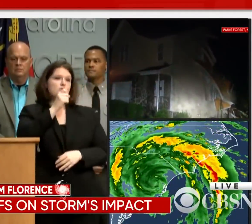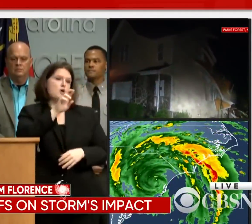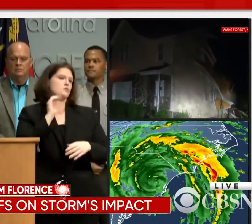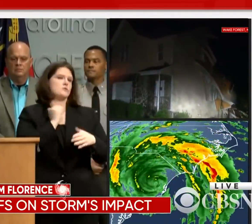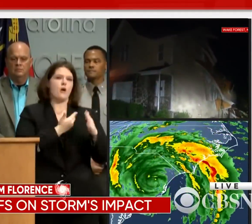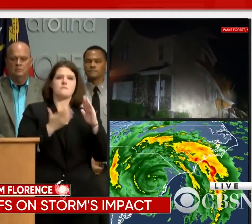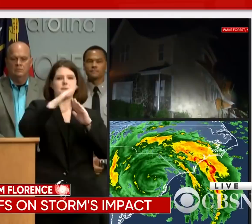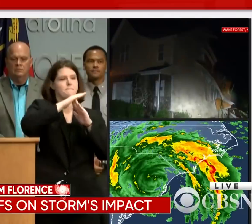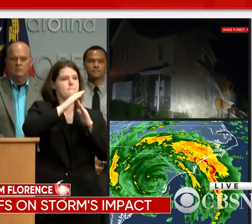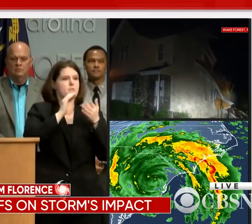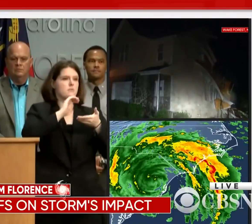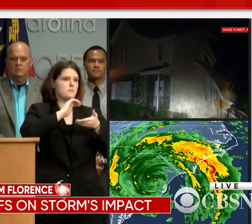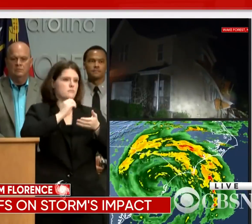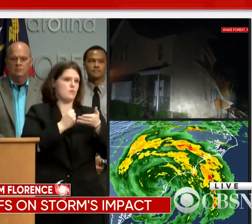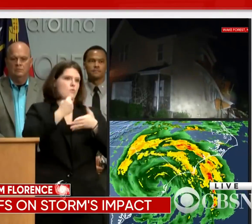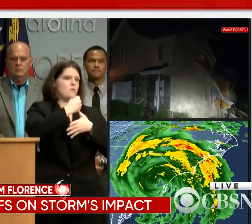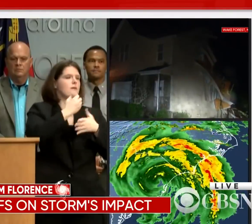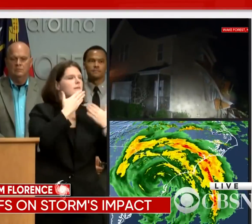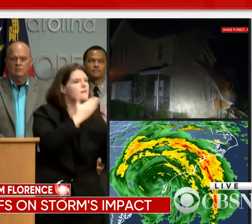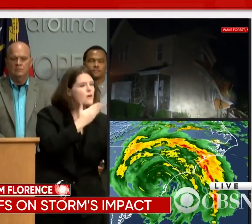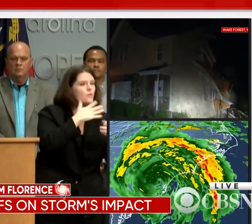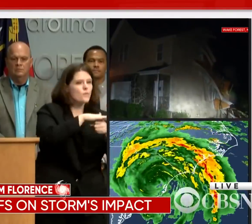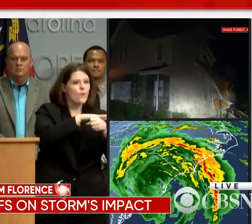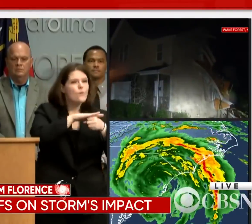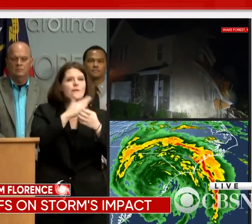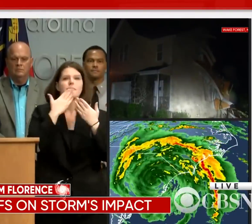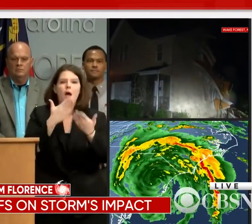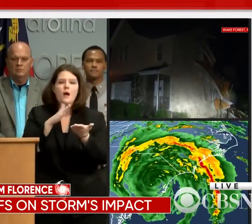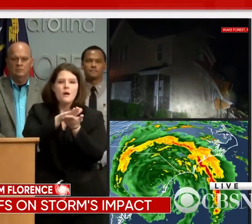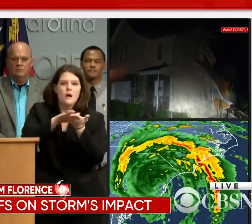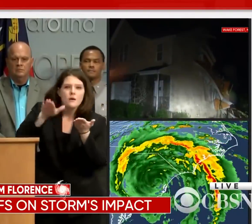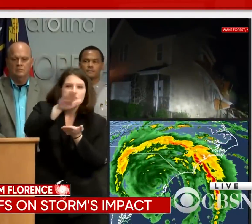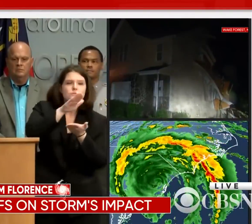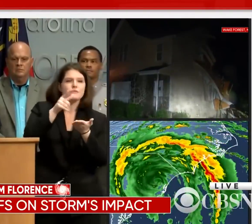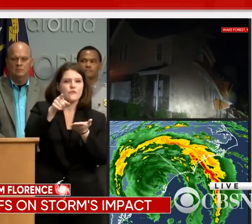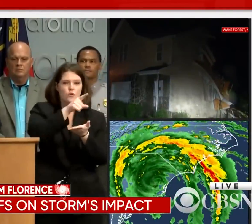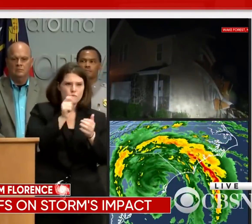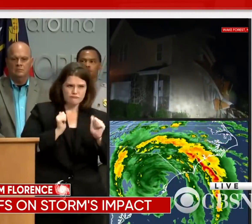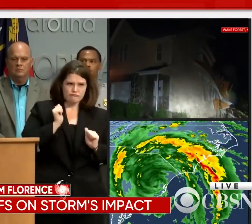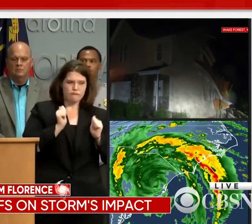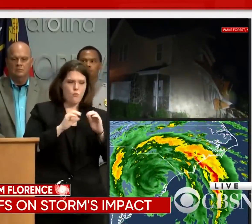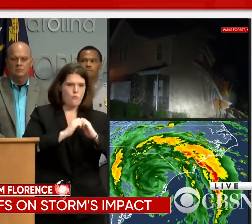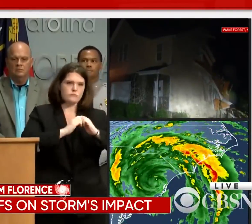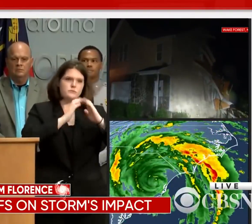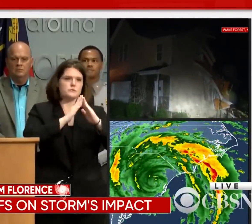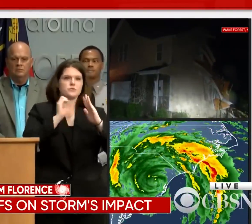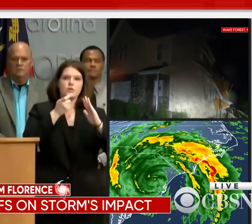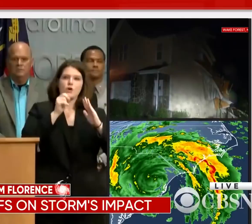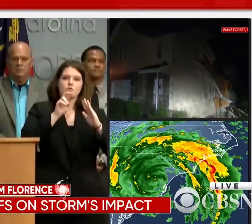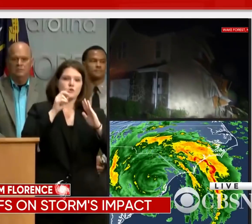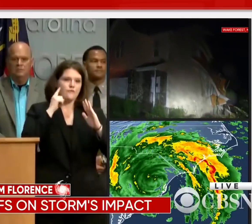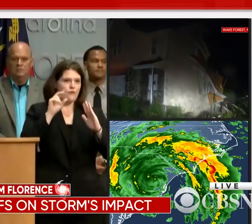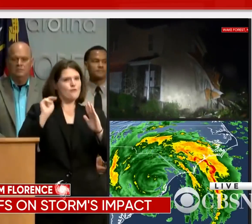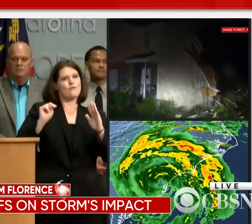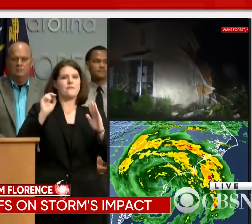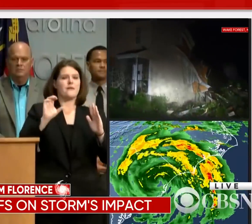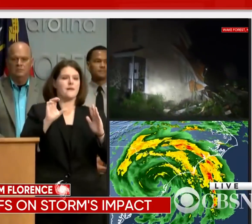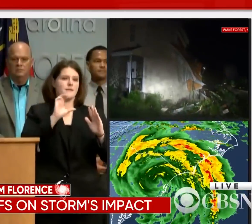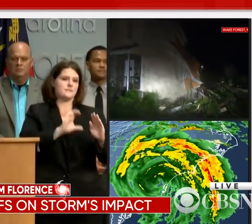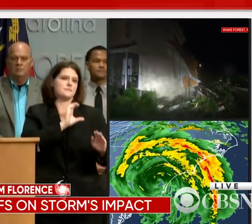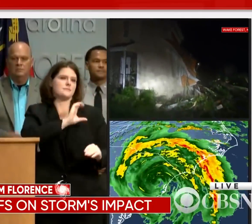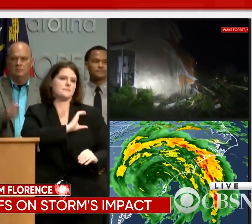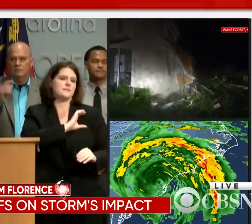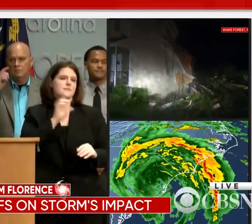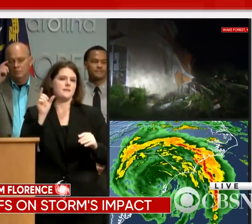want to thank our local partners as well as our universities for stepping up to assist in the sheltering of our fellow North